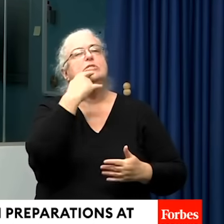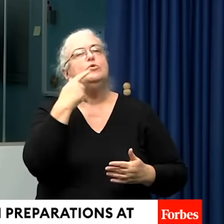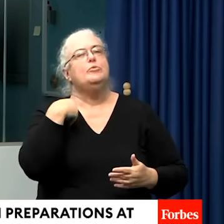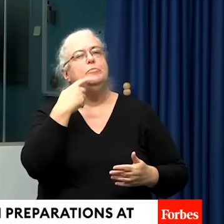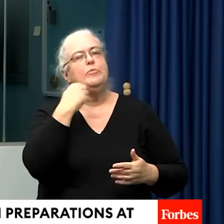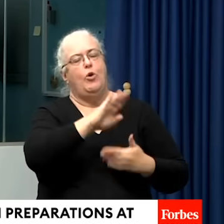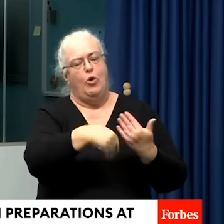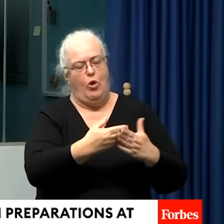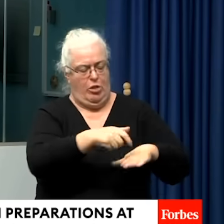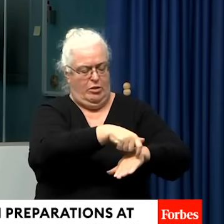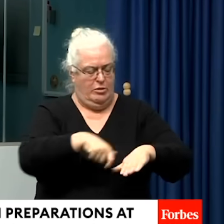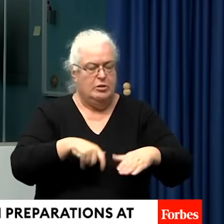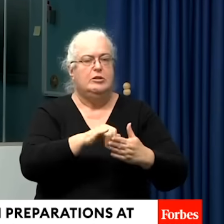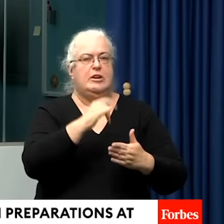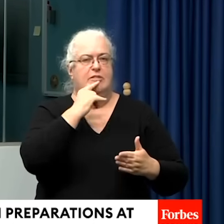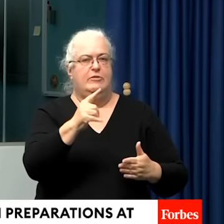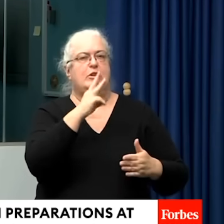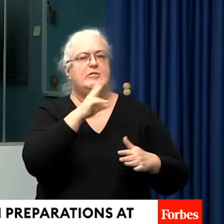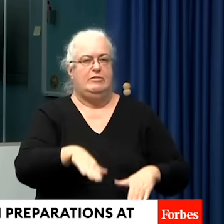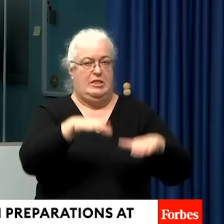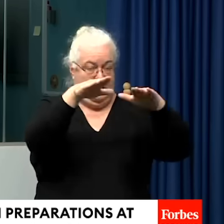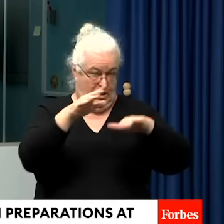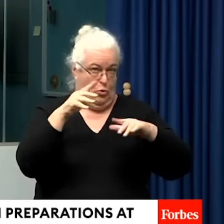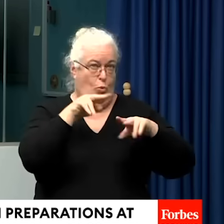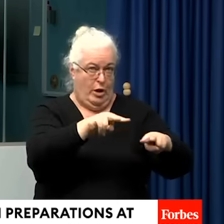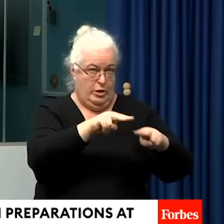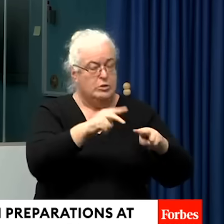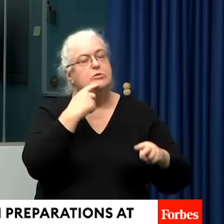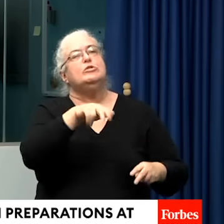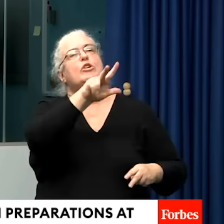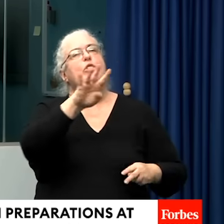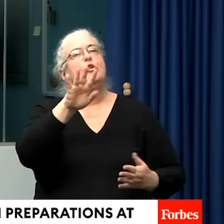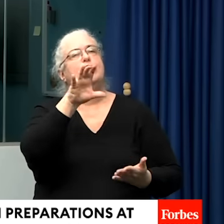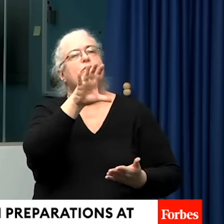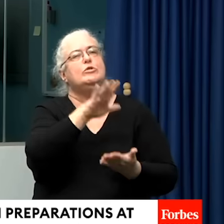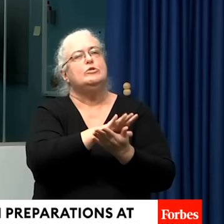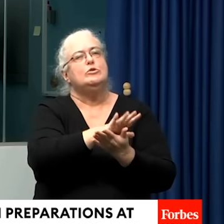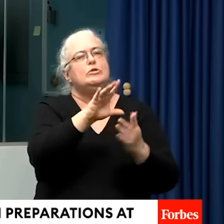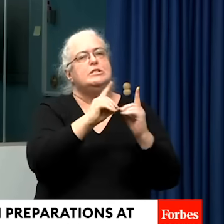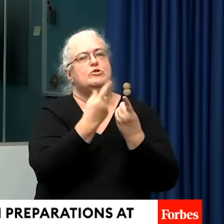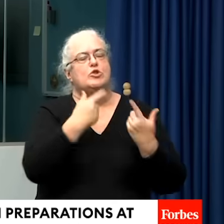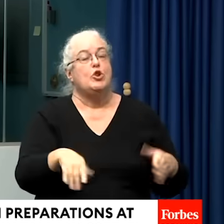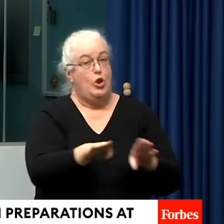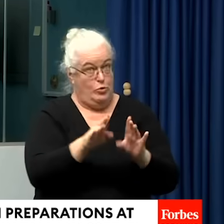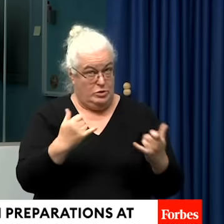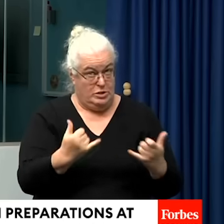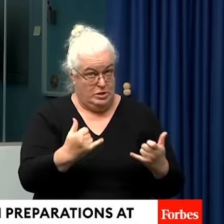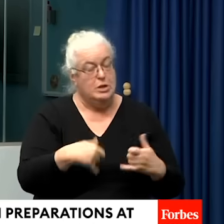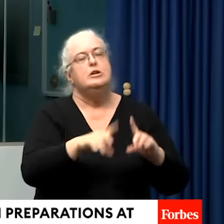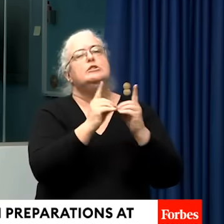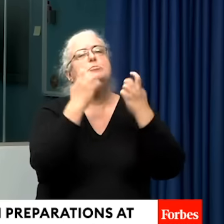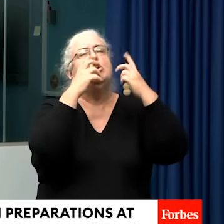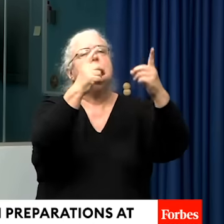heavy winds and rain impacting the state throughout the balance of the day. 34 school districts are closed today, and the Department of Education is working